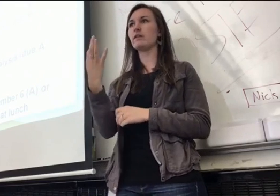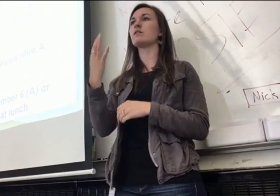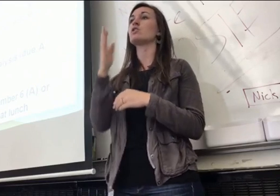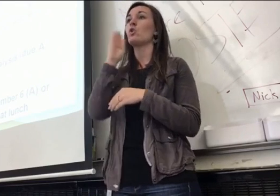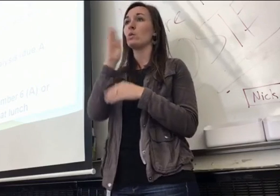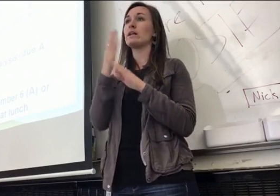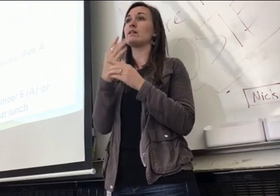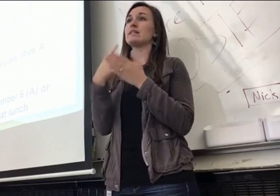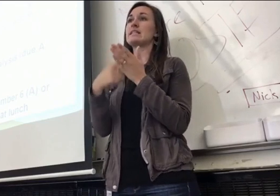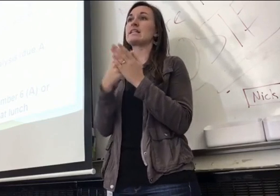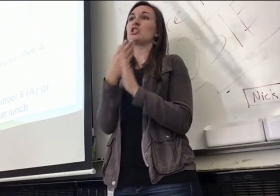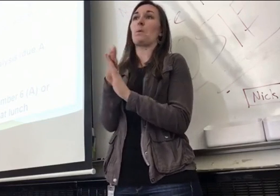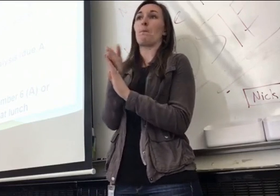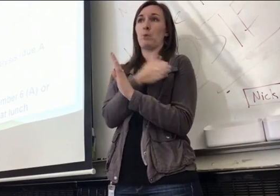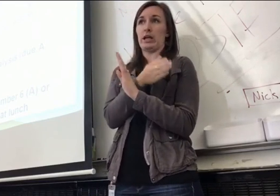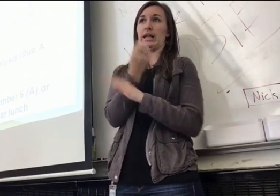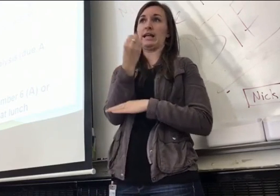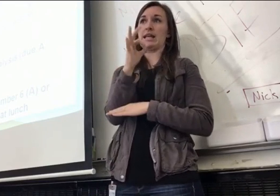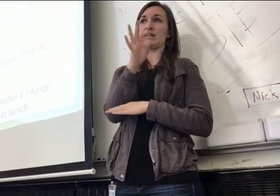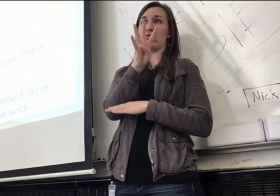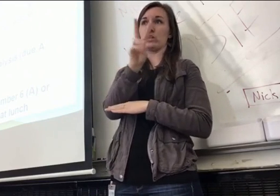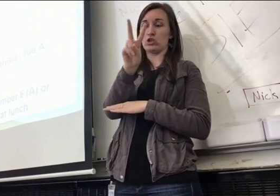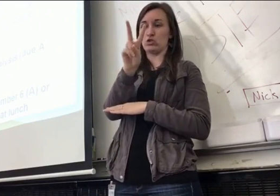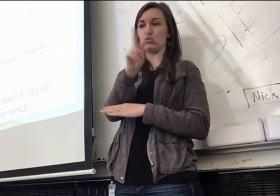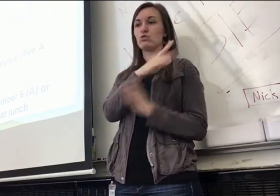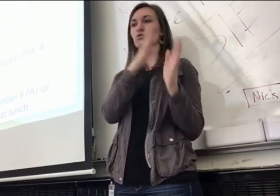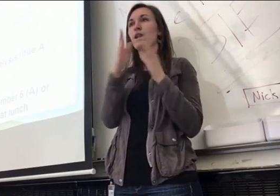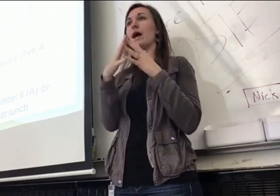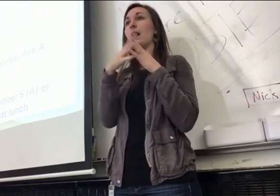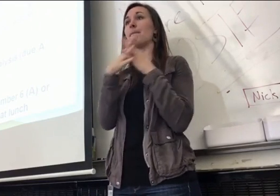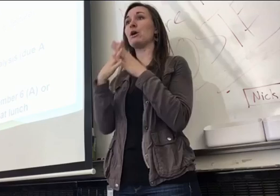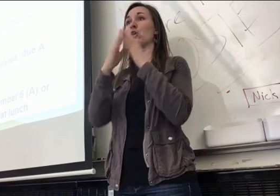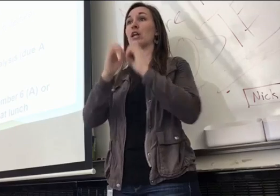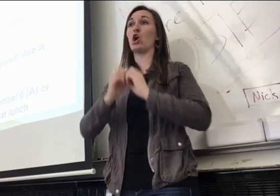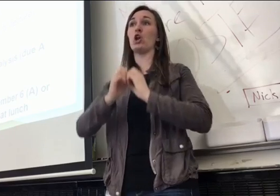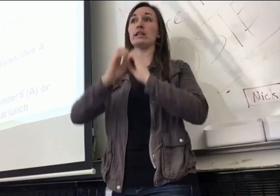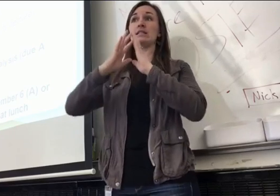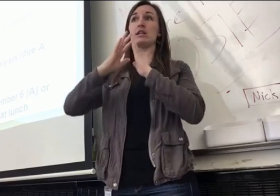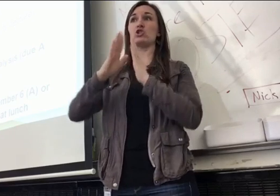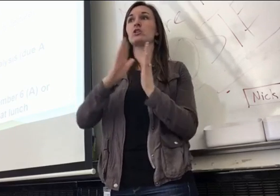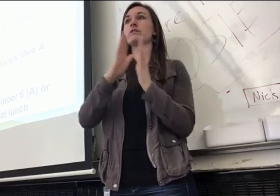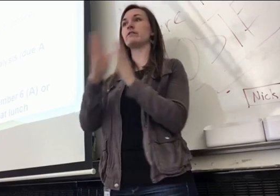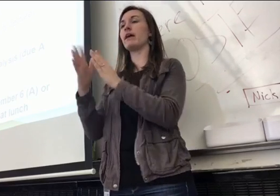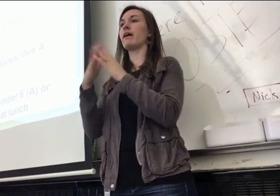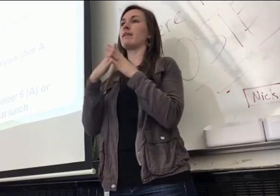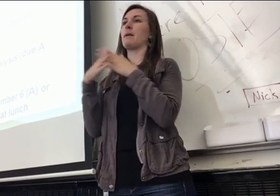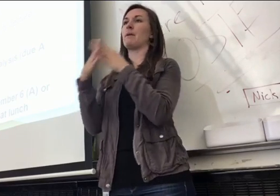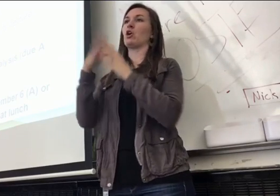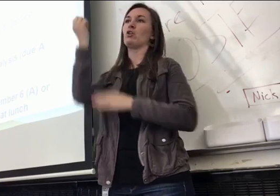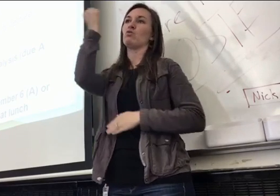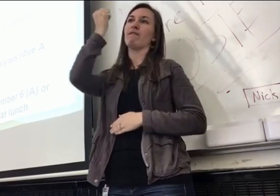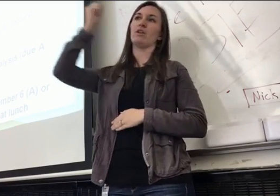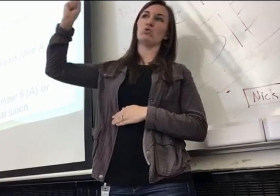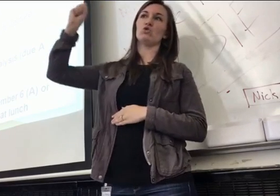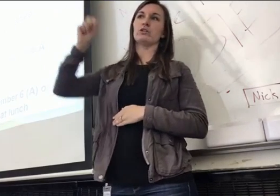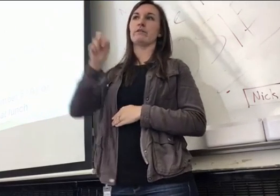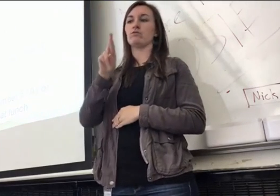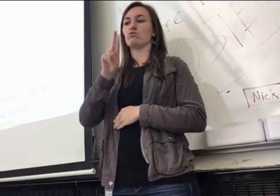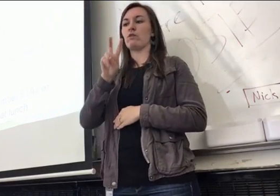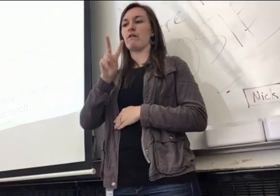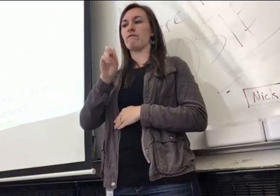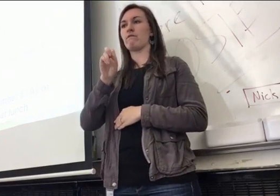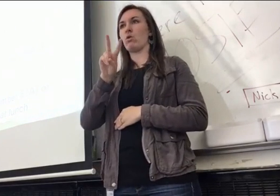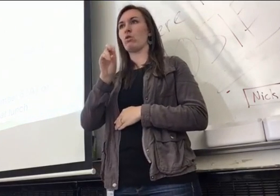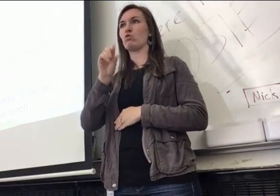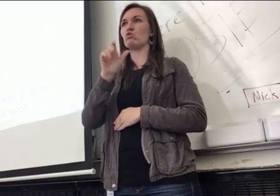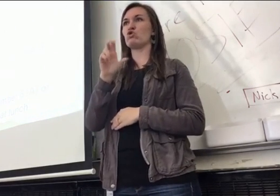pre-1492, over American colonization, and the American Revolution. Sound good?